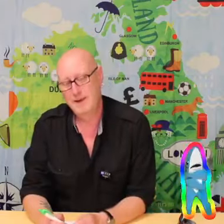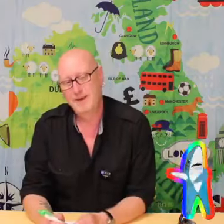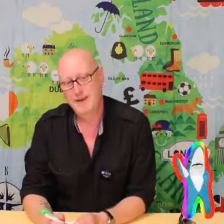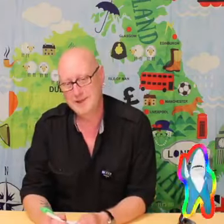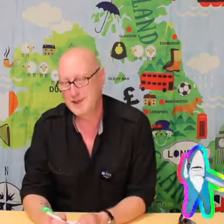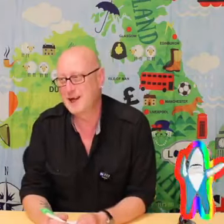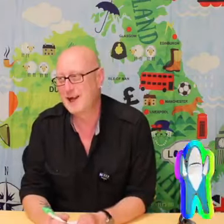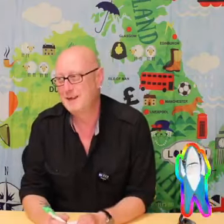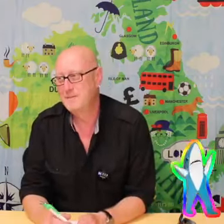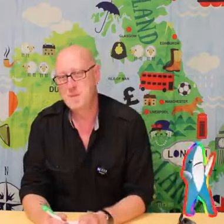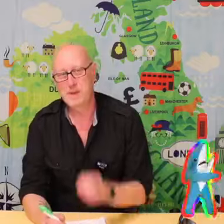Because